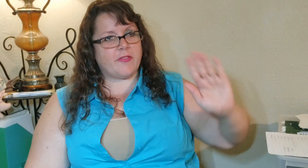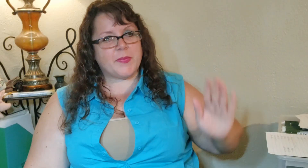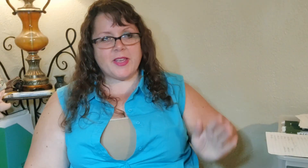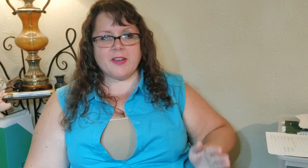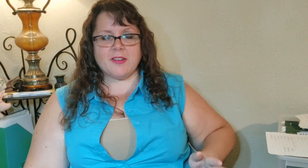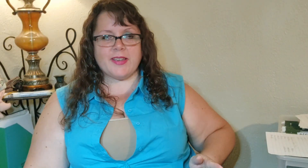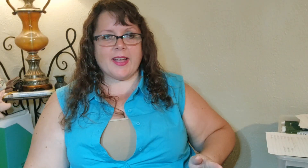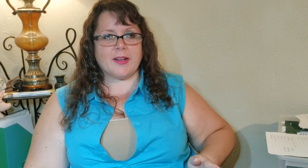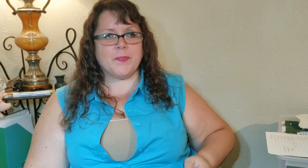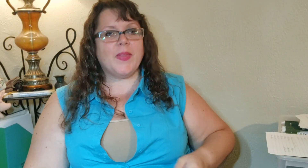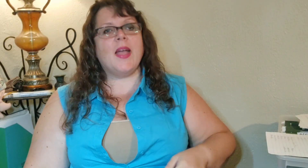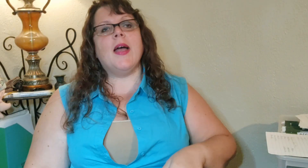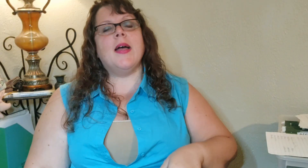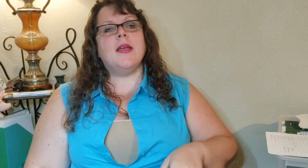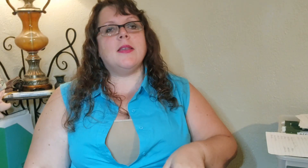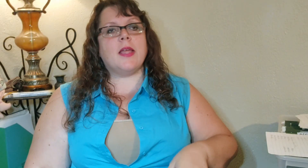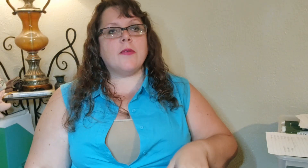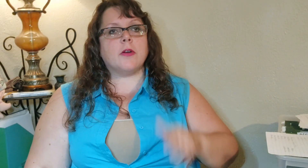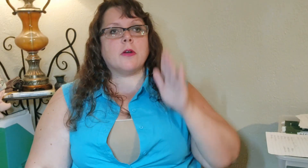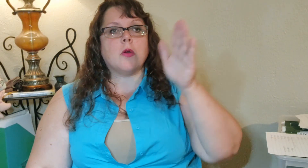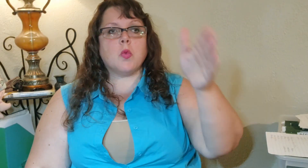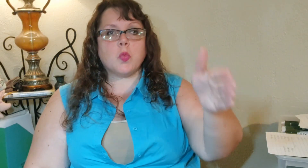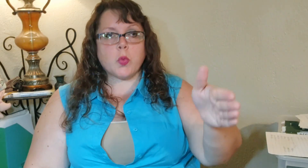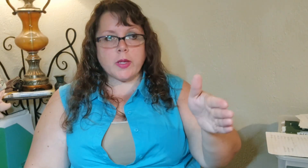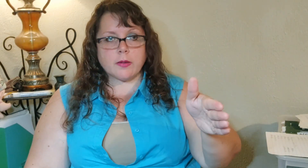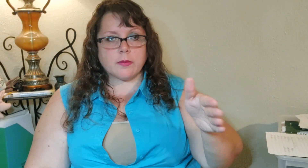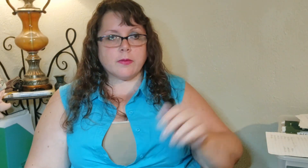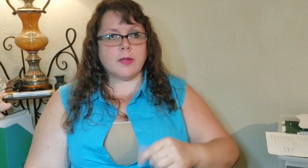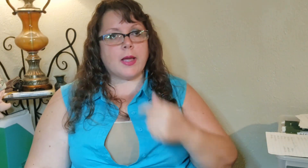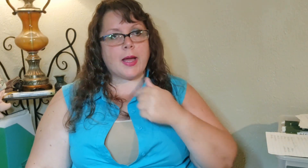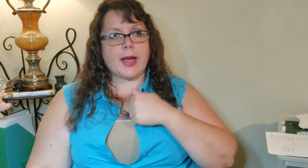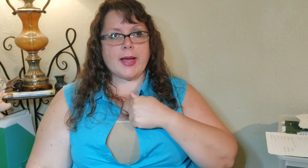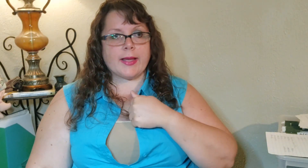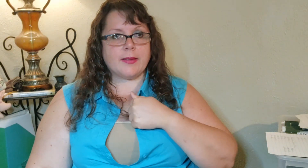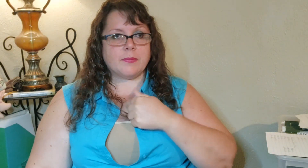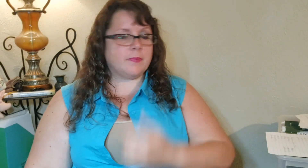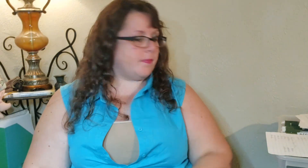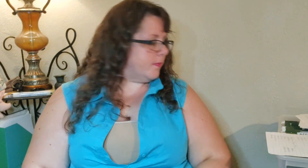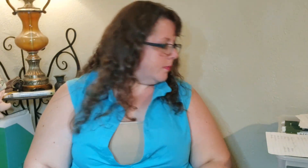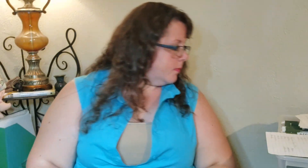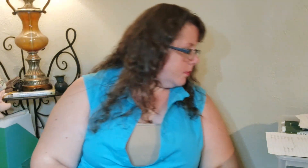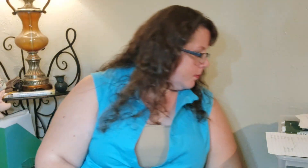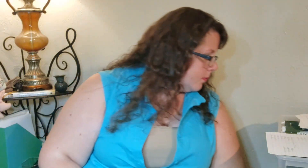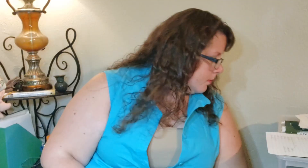from here down, never will I.